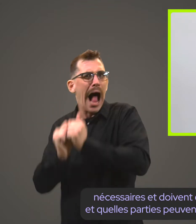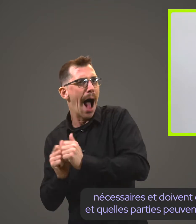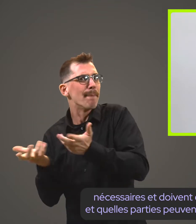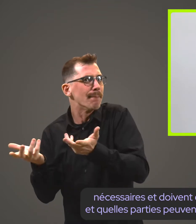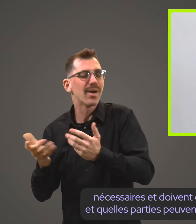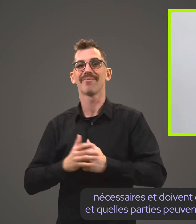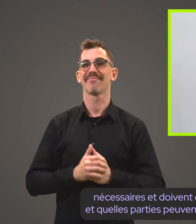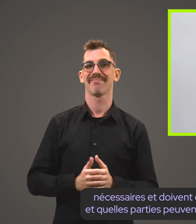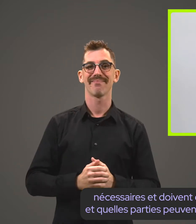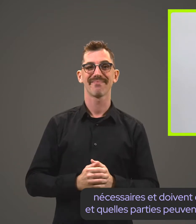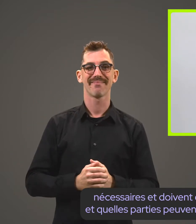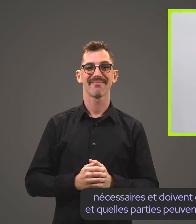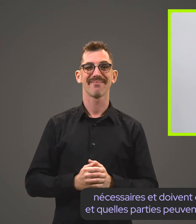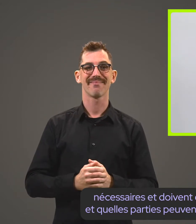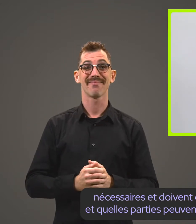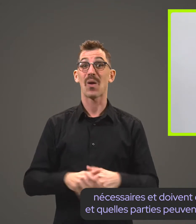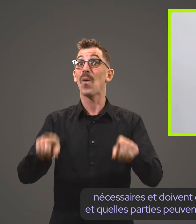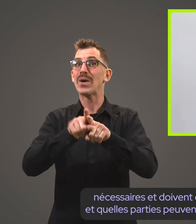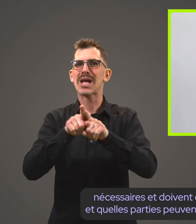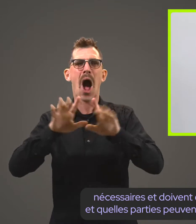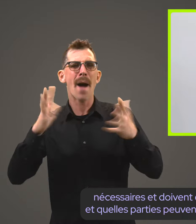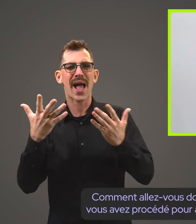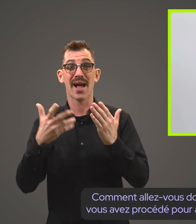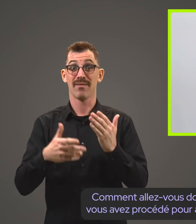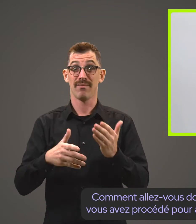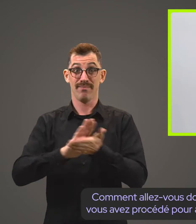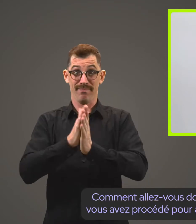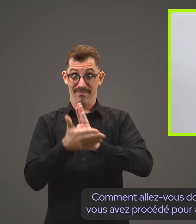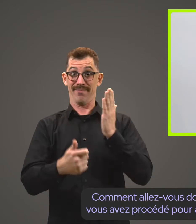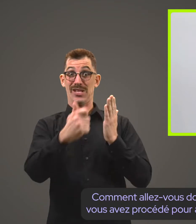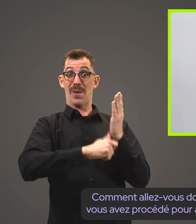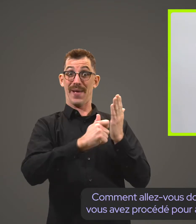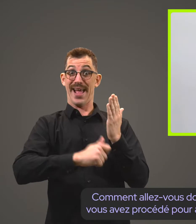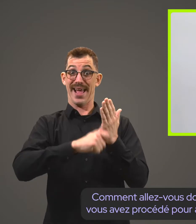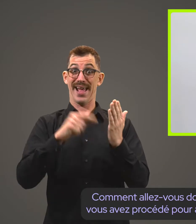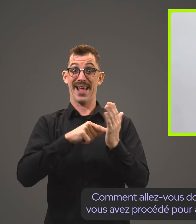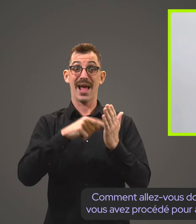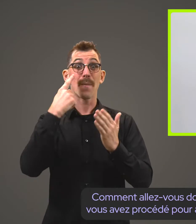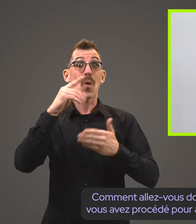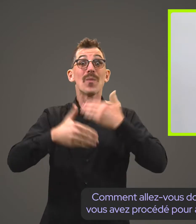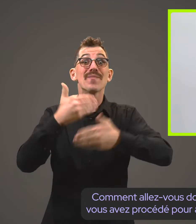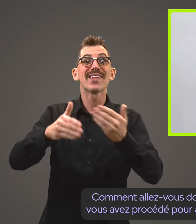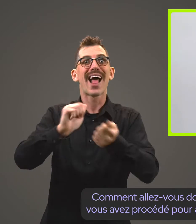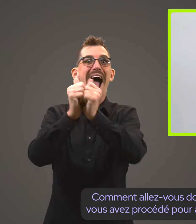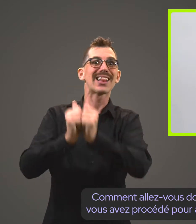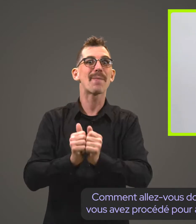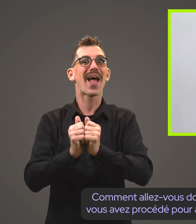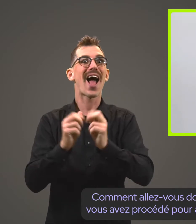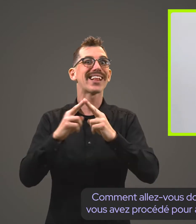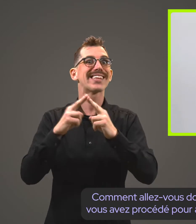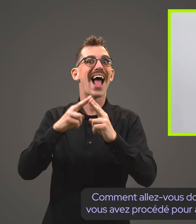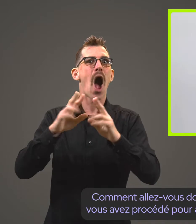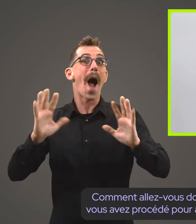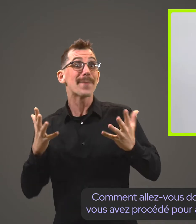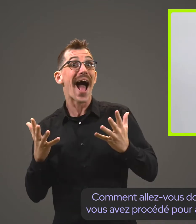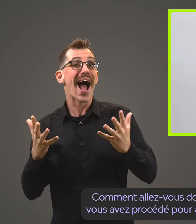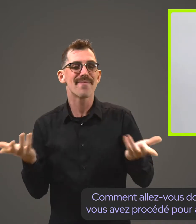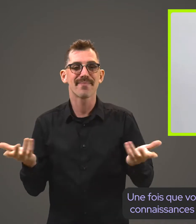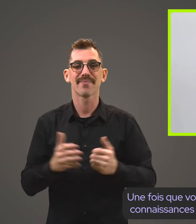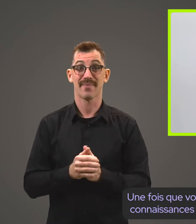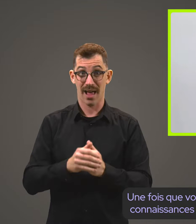parts can and should be adapted? How will you document how you went about adapting the